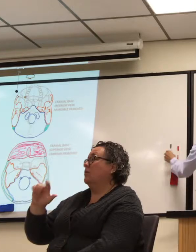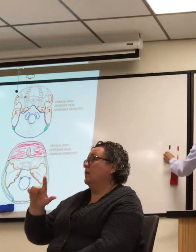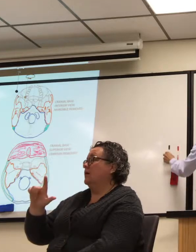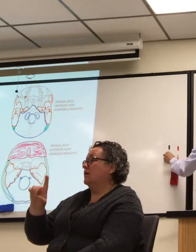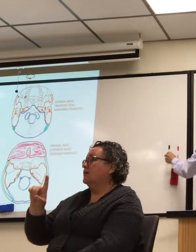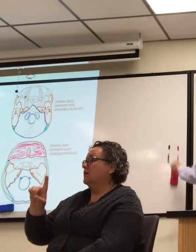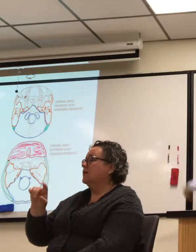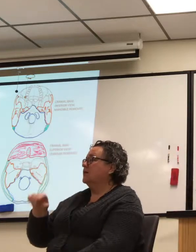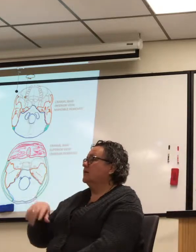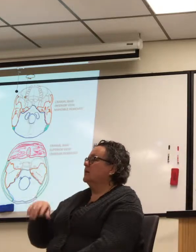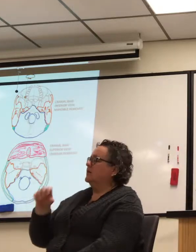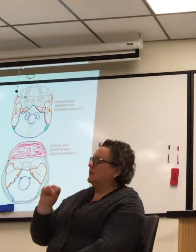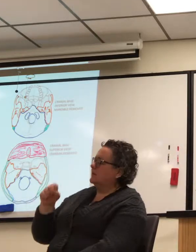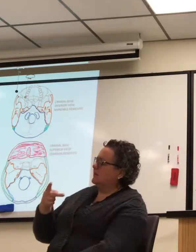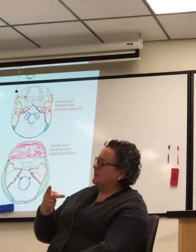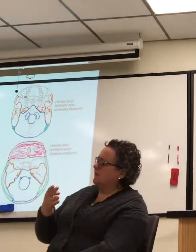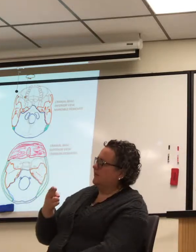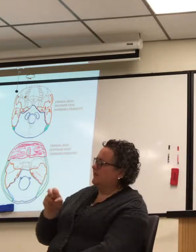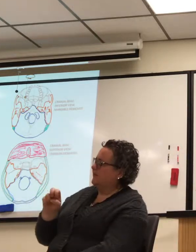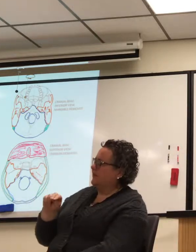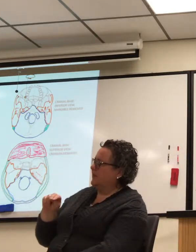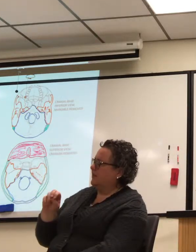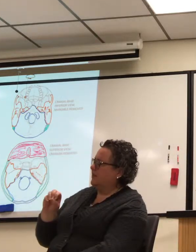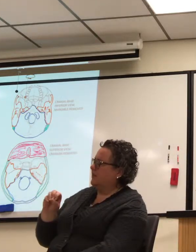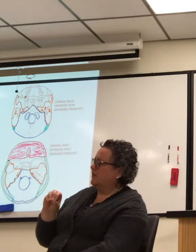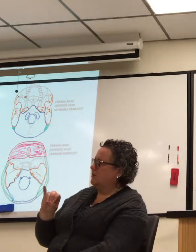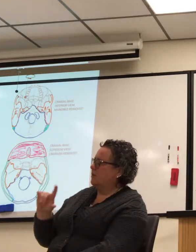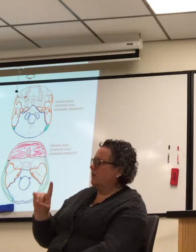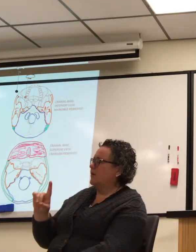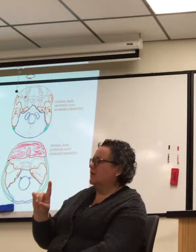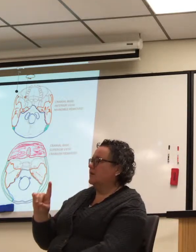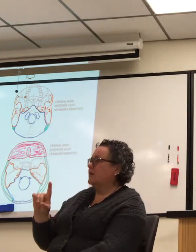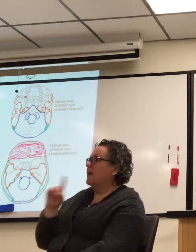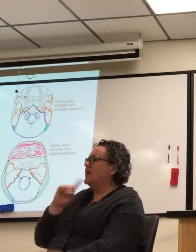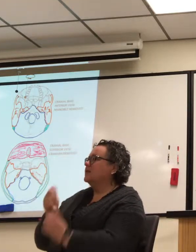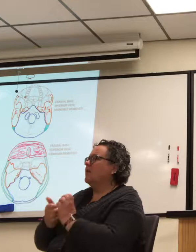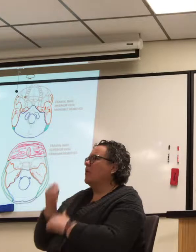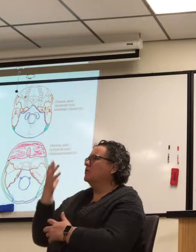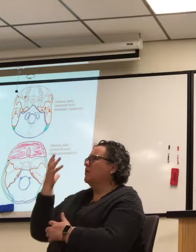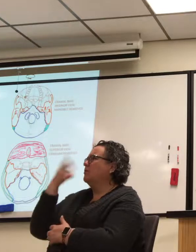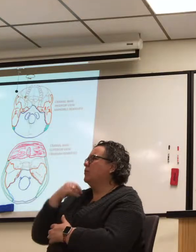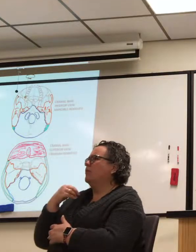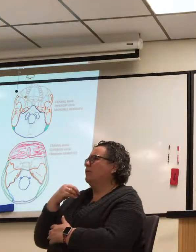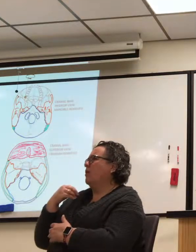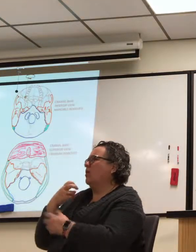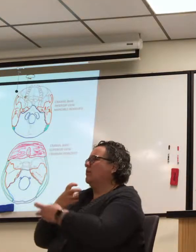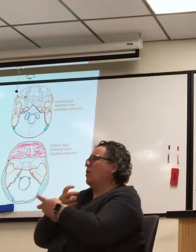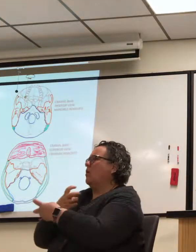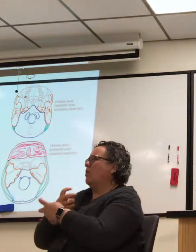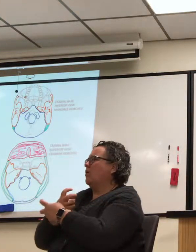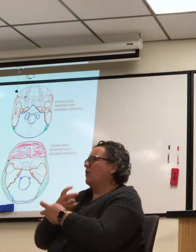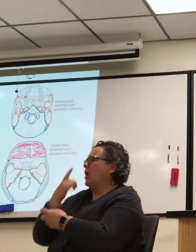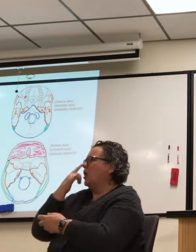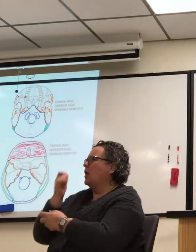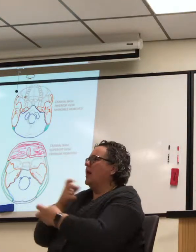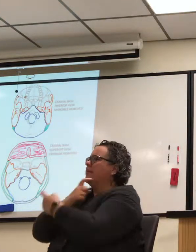Now sphenoid is it's the most beautiful bone in the body. It's this beautiful bat-shaped, moth-shaped